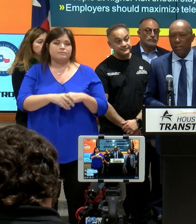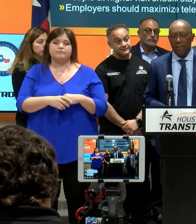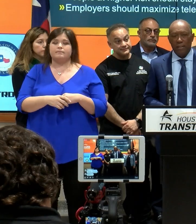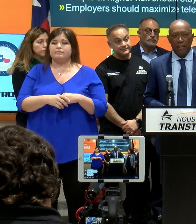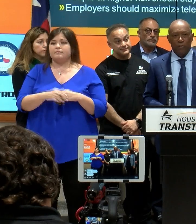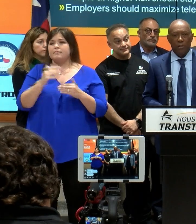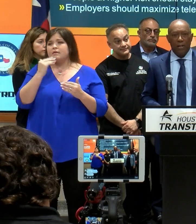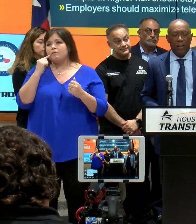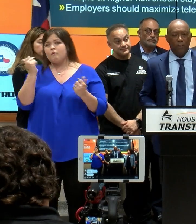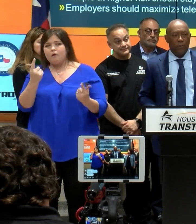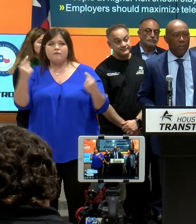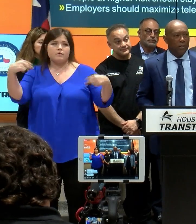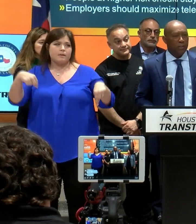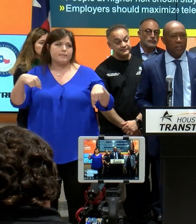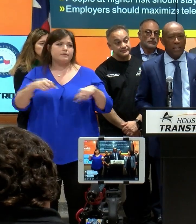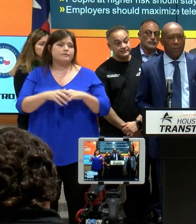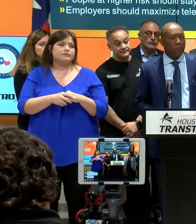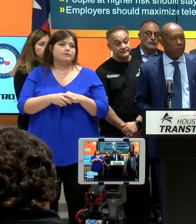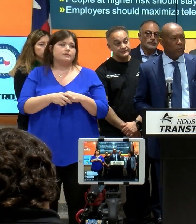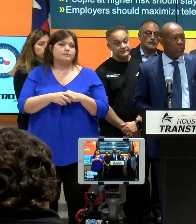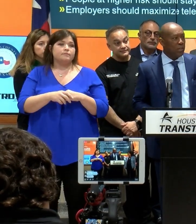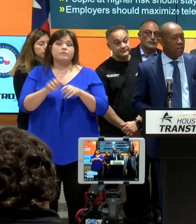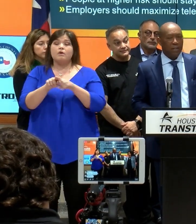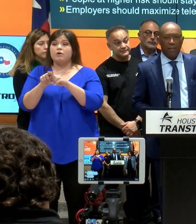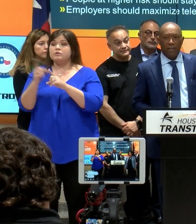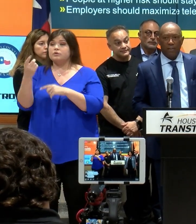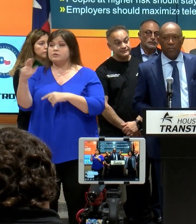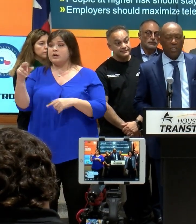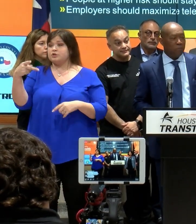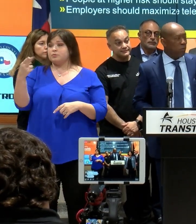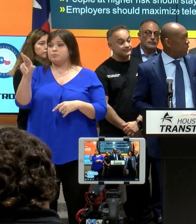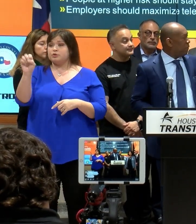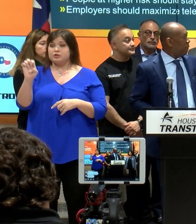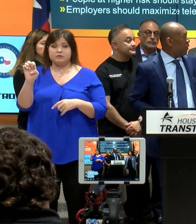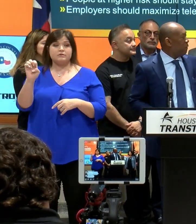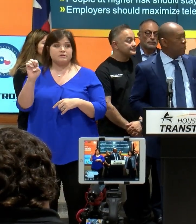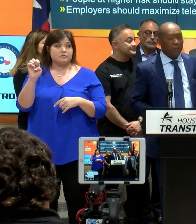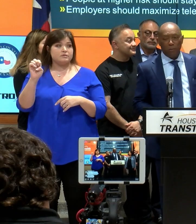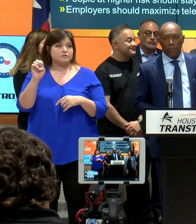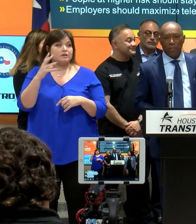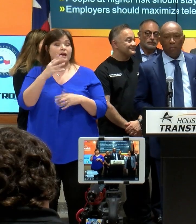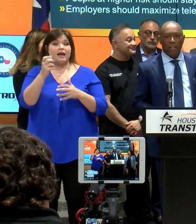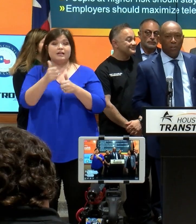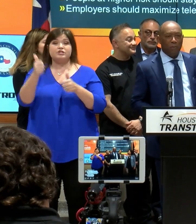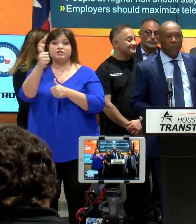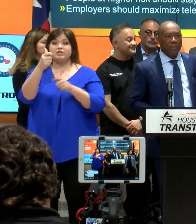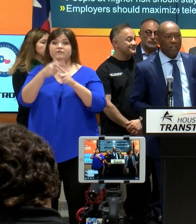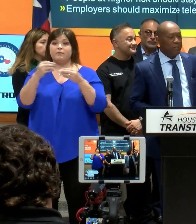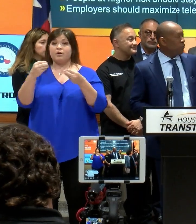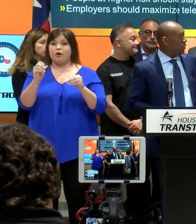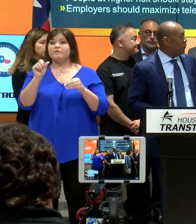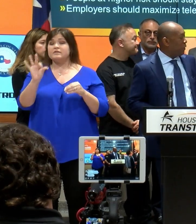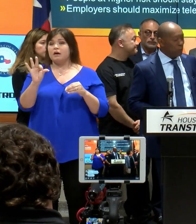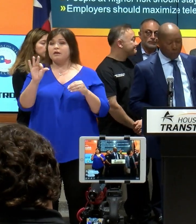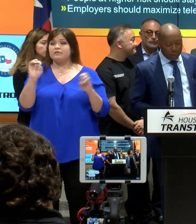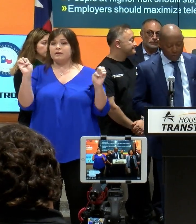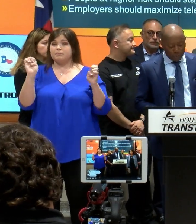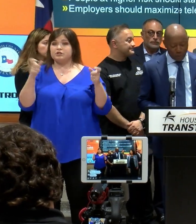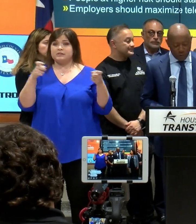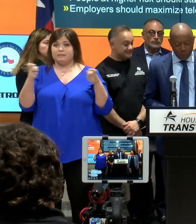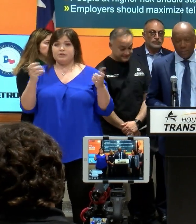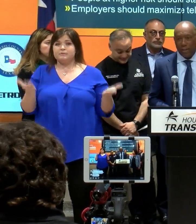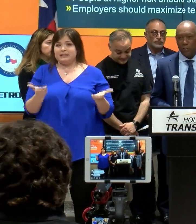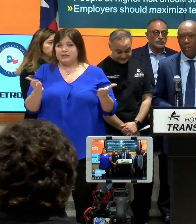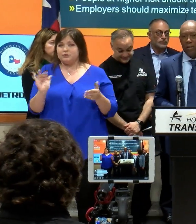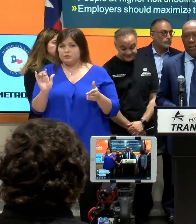for being here today. Also, in addition to Dr. Persse, Chief Bunick from the Office of Emergency Management for the City of Houston is also present,